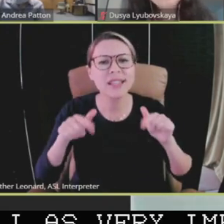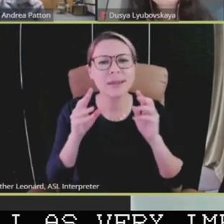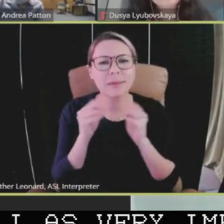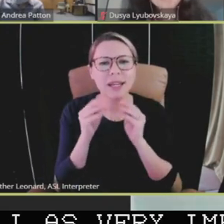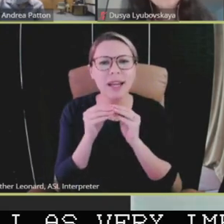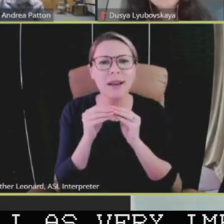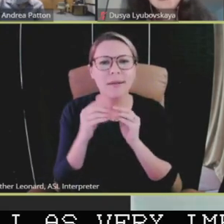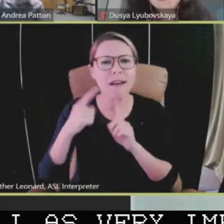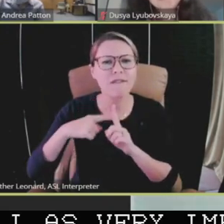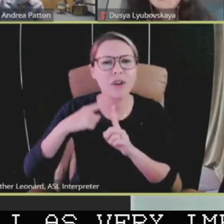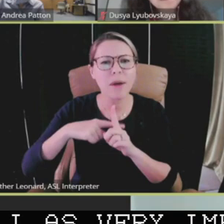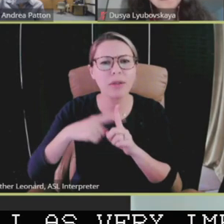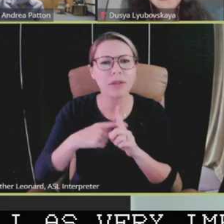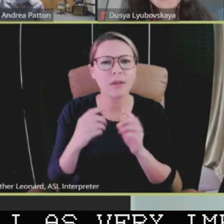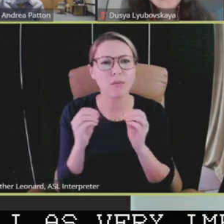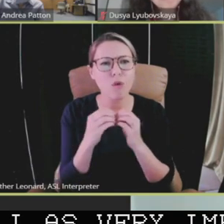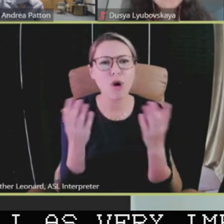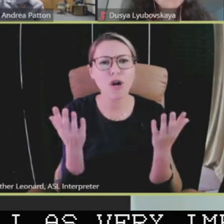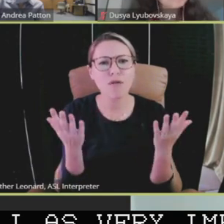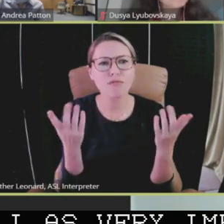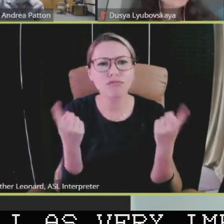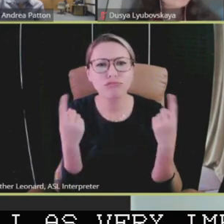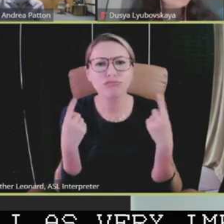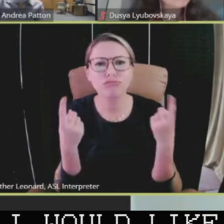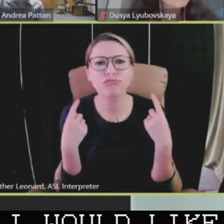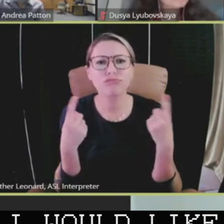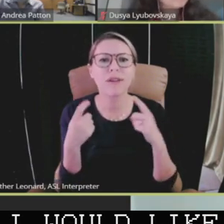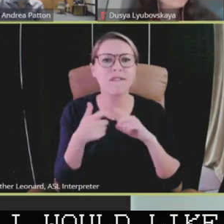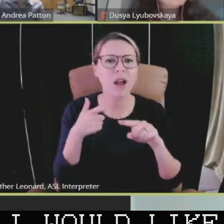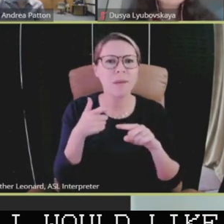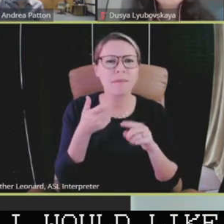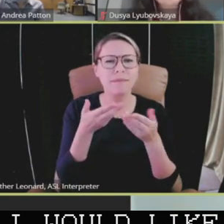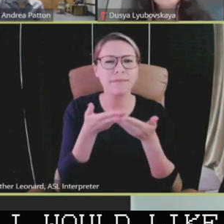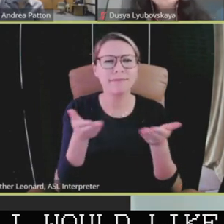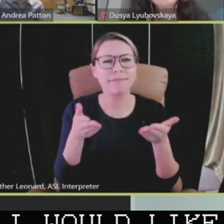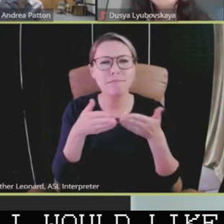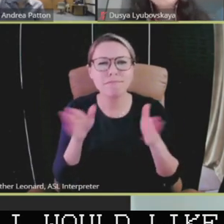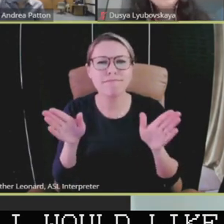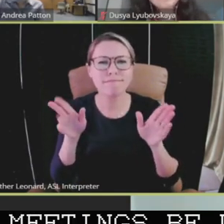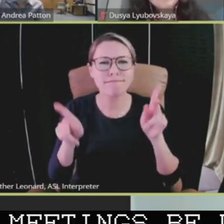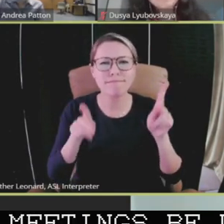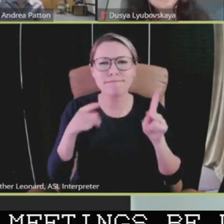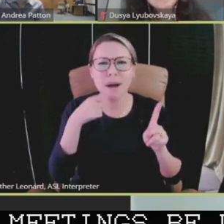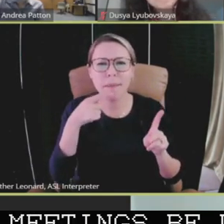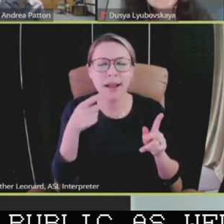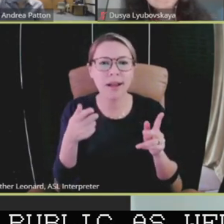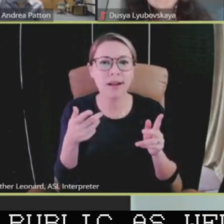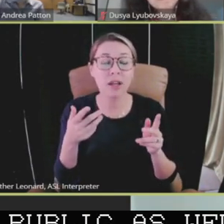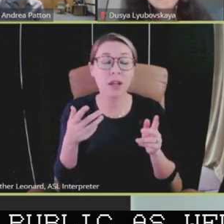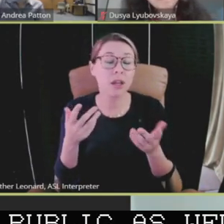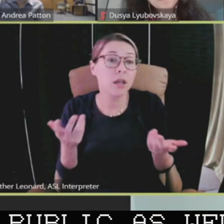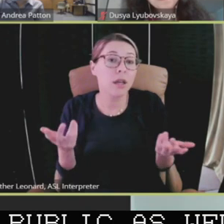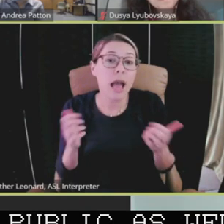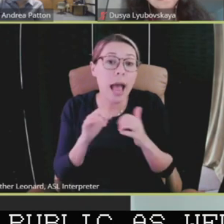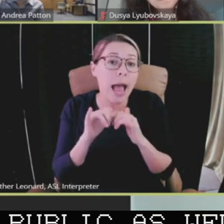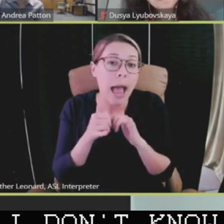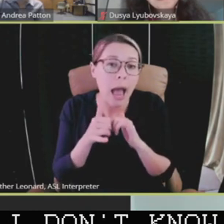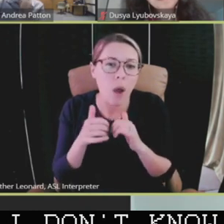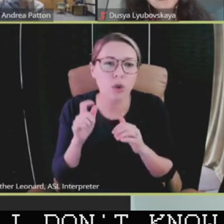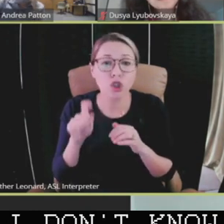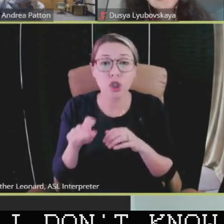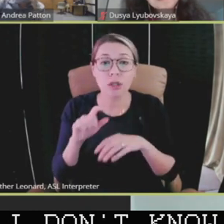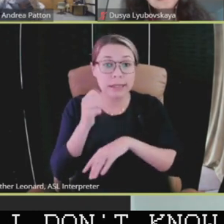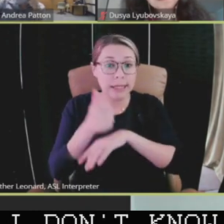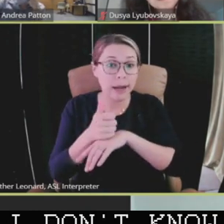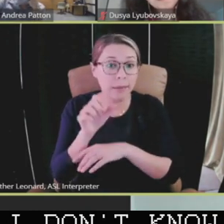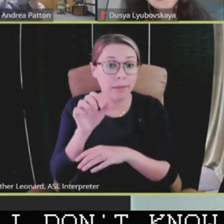these monthly meetings be well attended by the public as well. So I don't know if we can put together a survey or